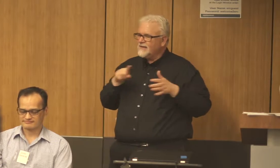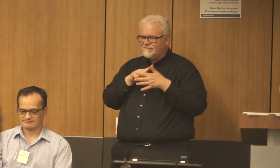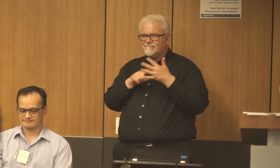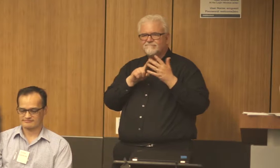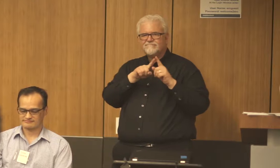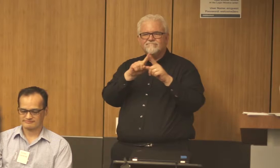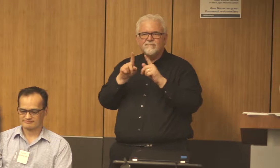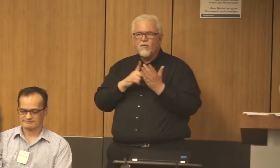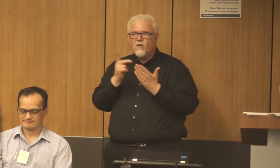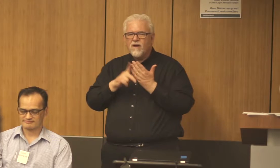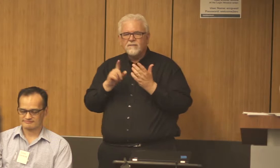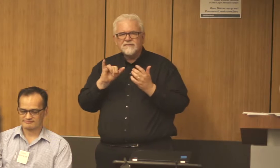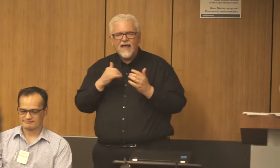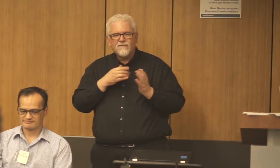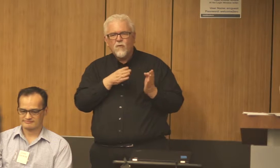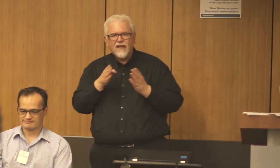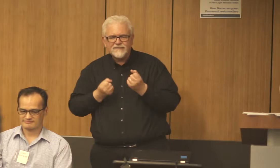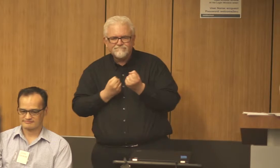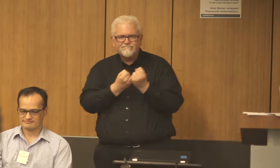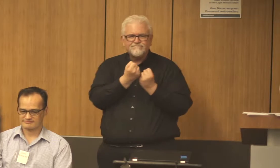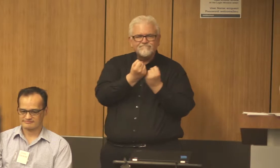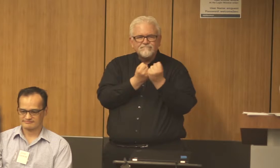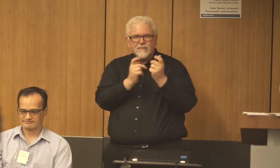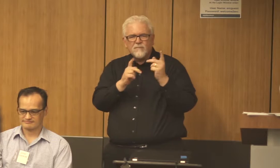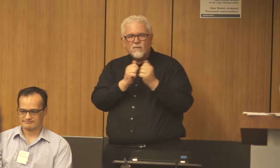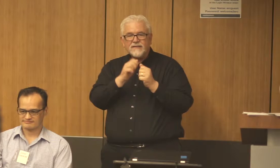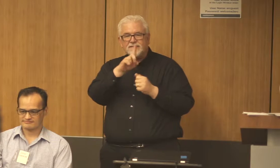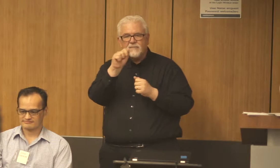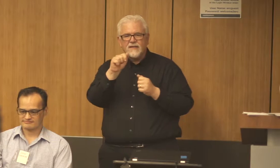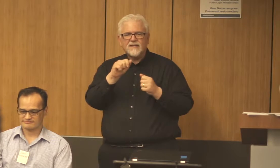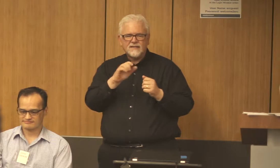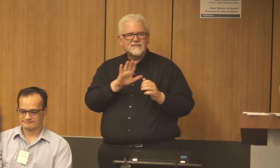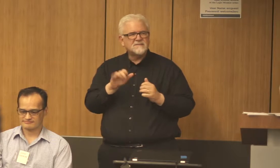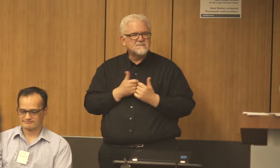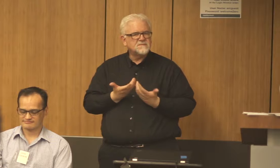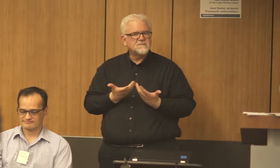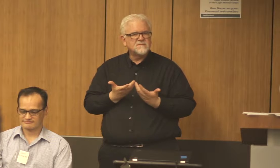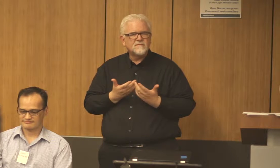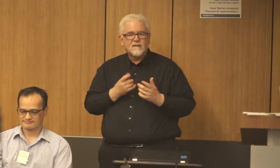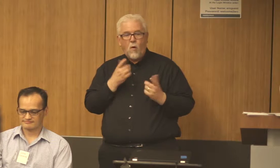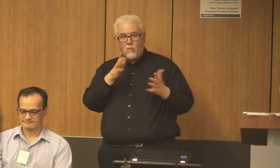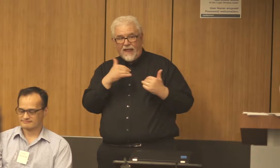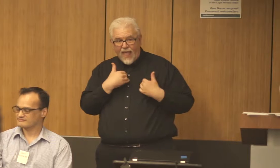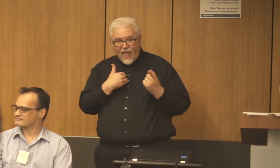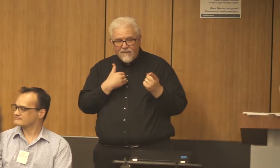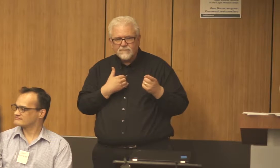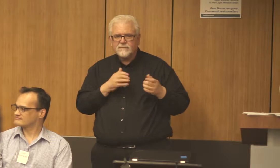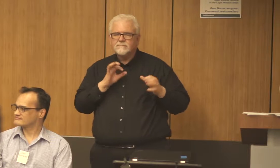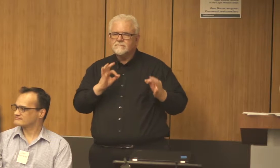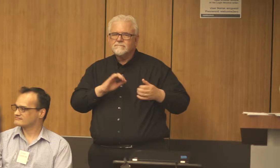have ways of supporting their people with disabilities in an organized fashion. Just partnering with